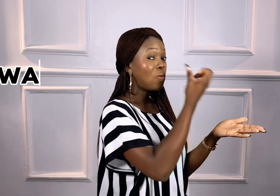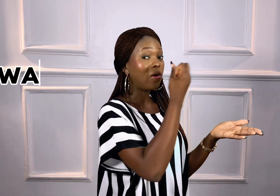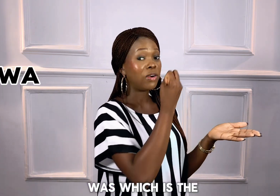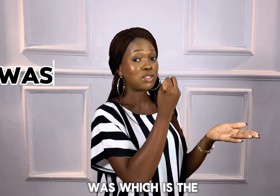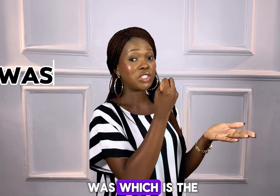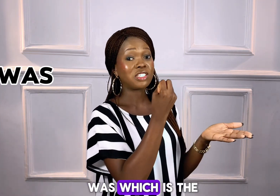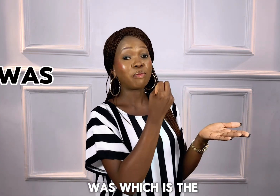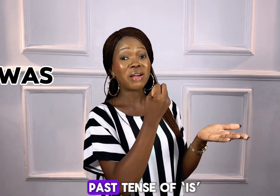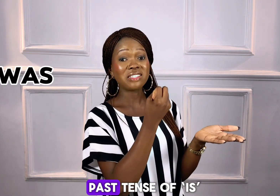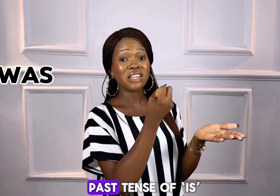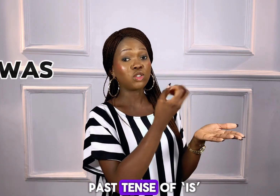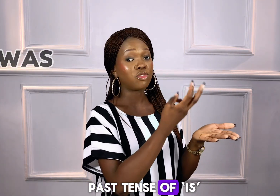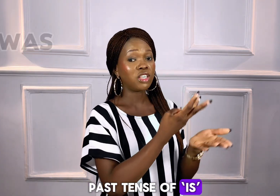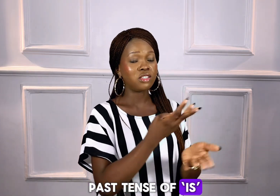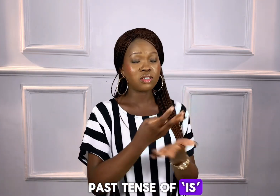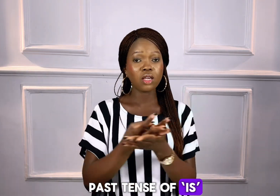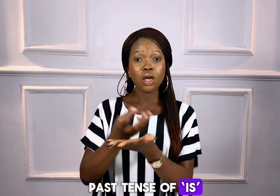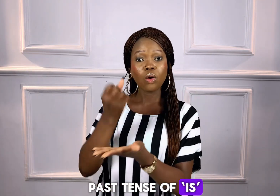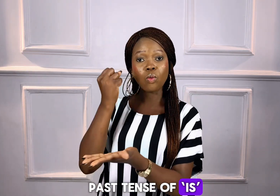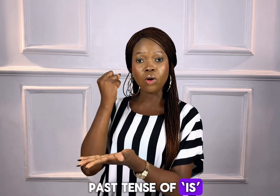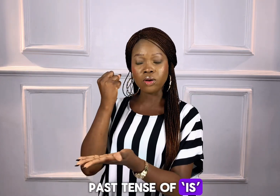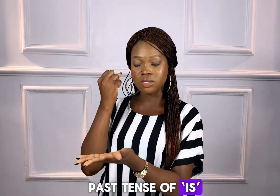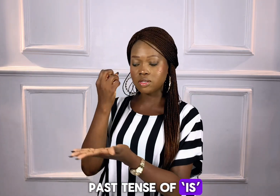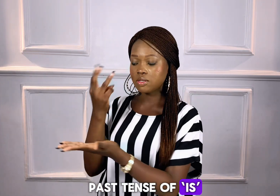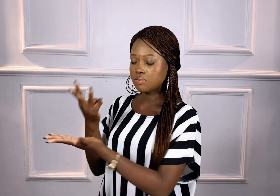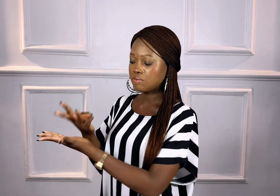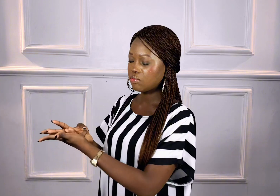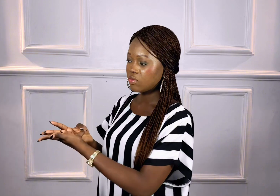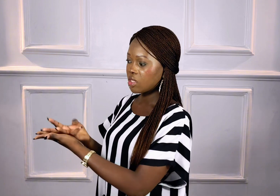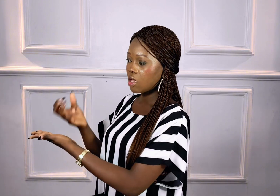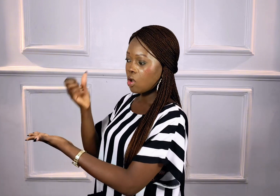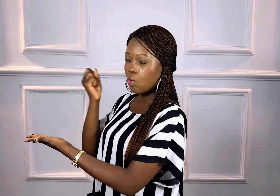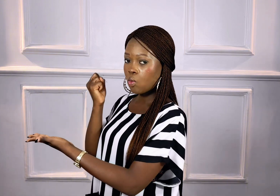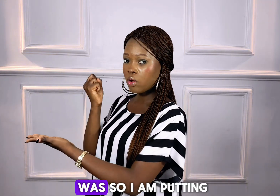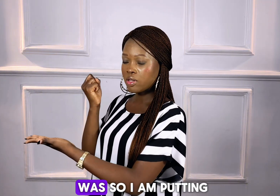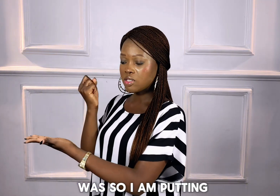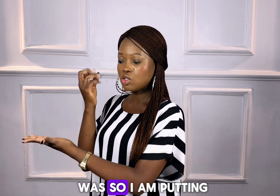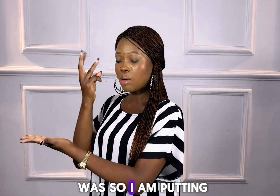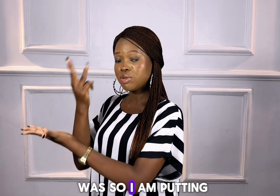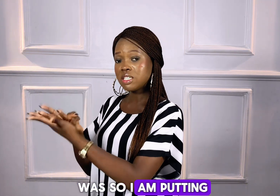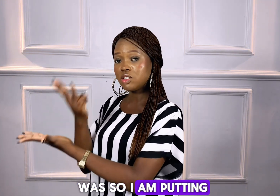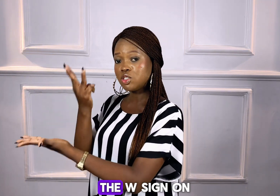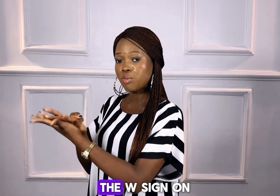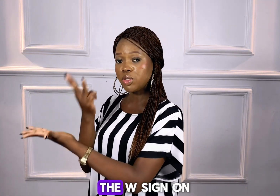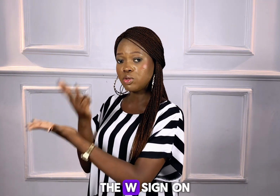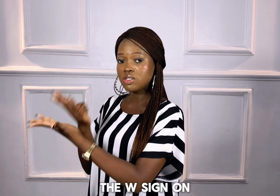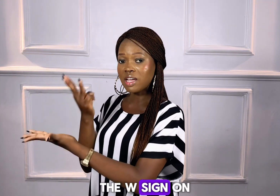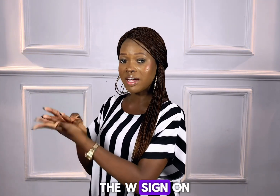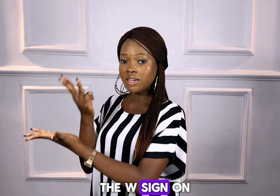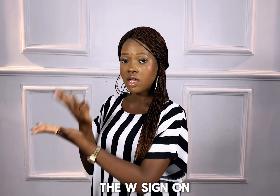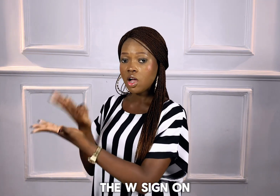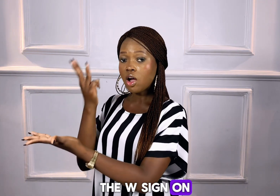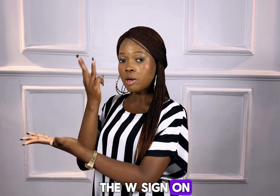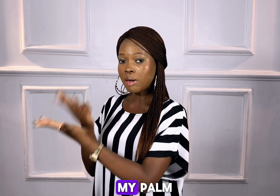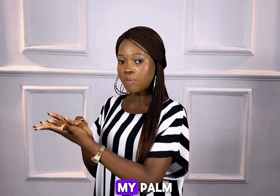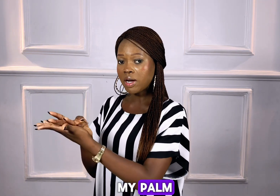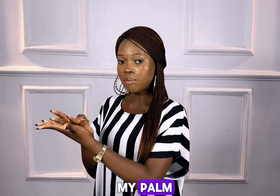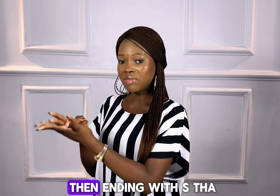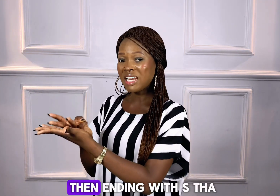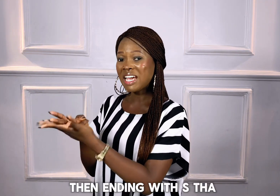was, which is the past tense of is. Was. Was. So I'm putting the W sign on my palm, then